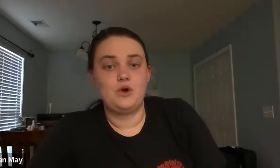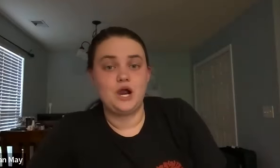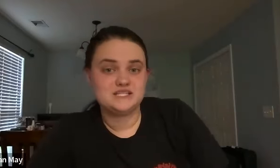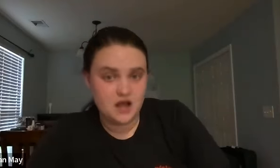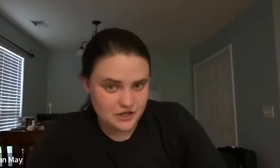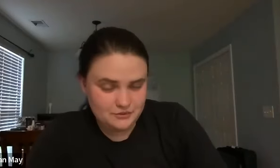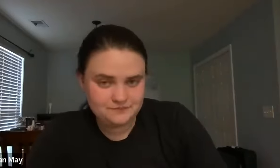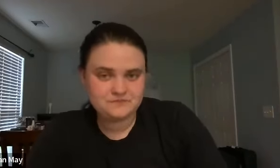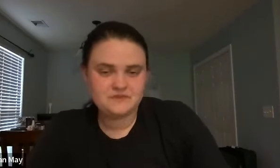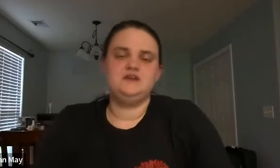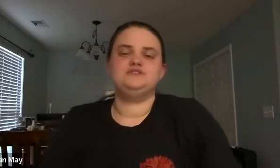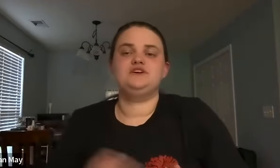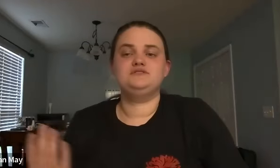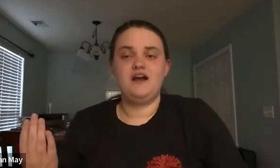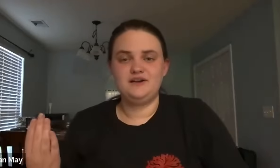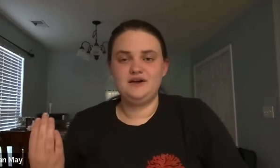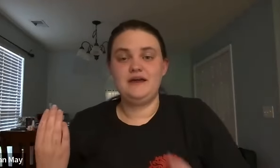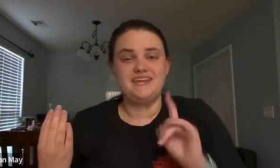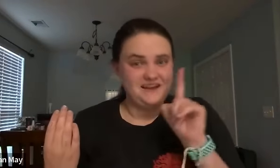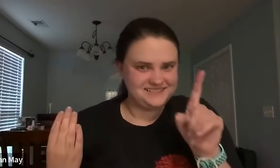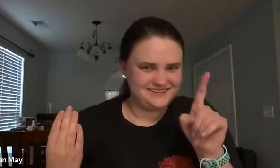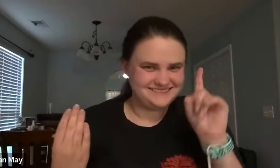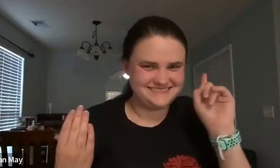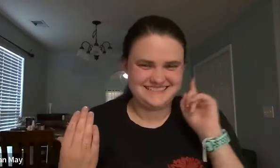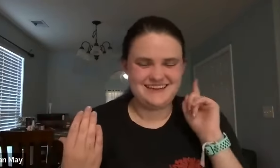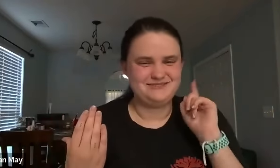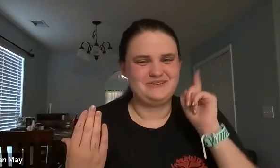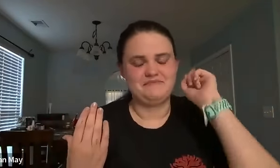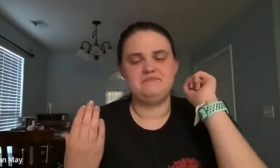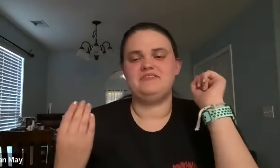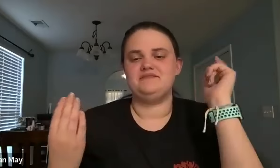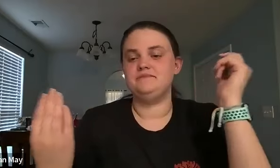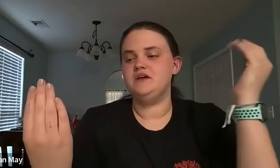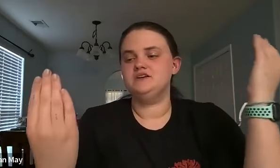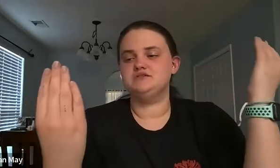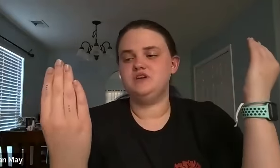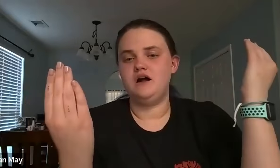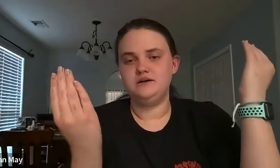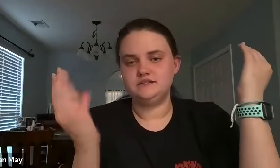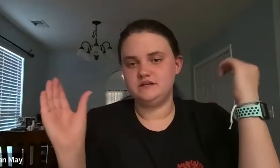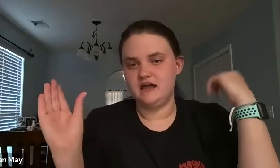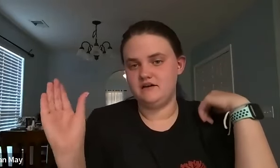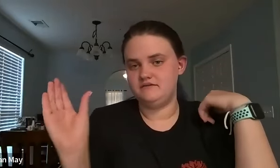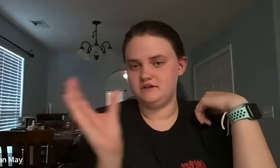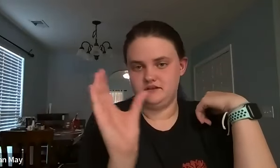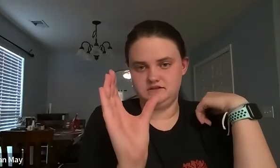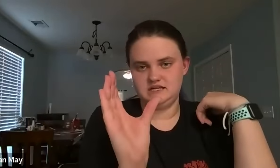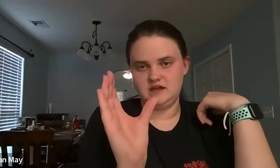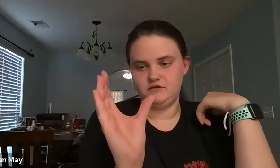For taco. So taco and then hot dog, because that was one that made me think of it. So taco is going to have, you see, I have